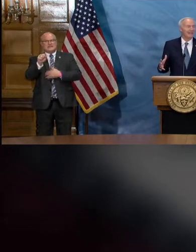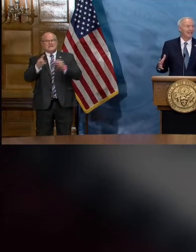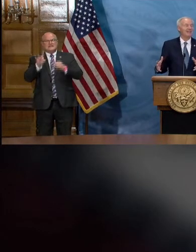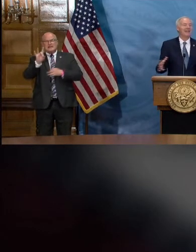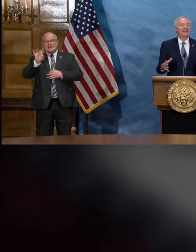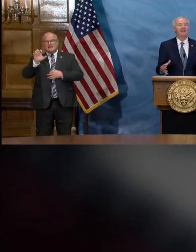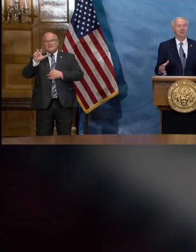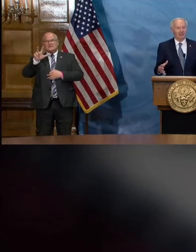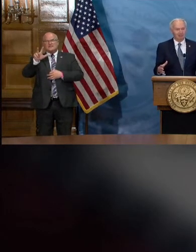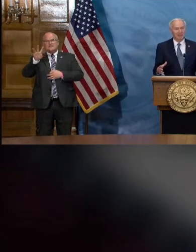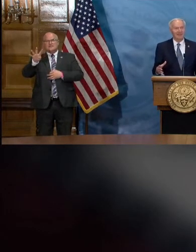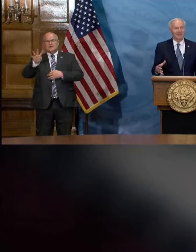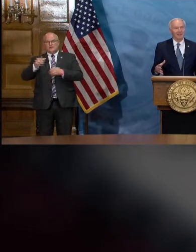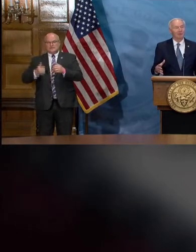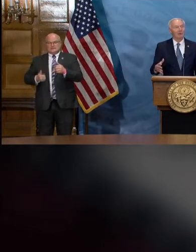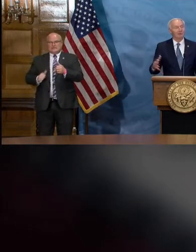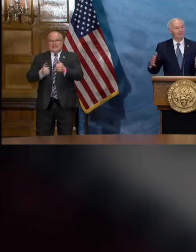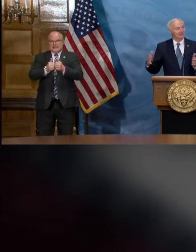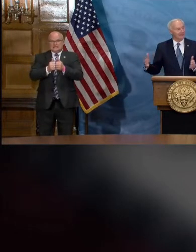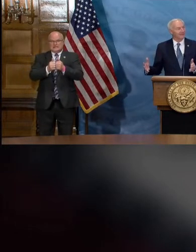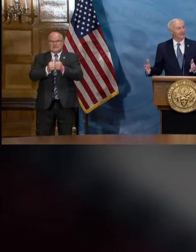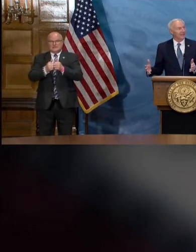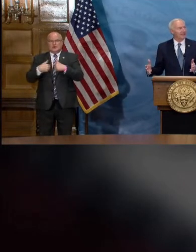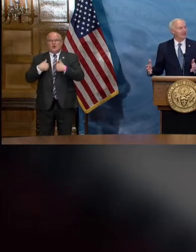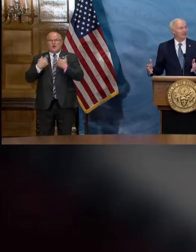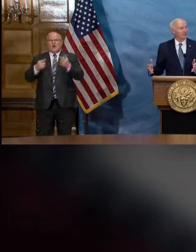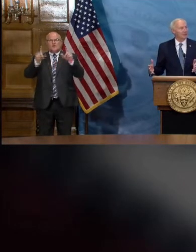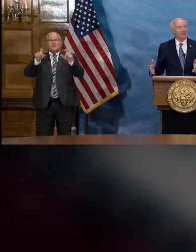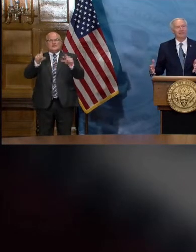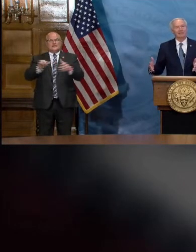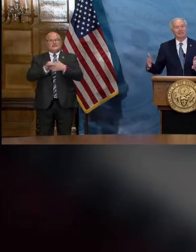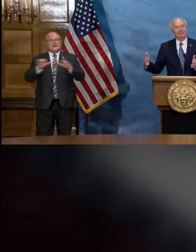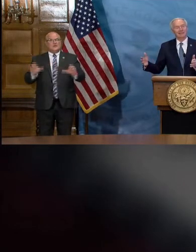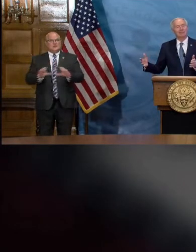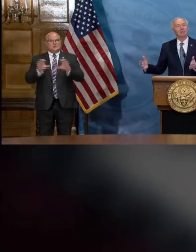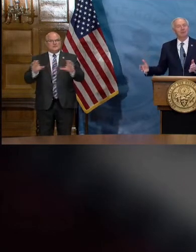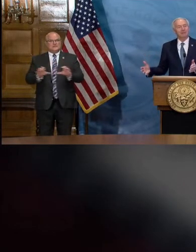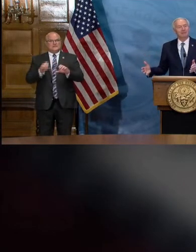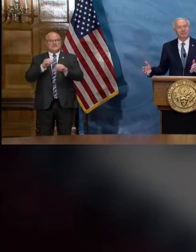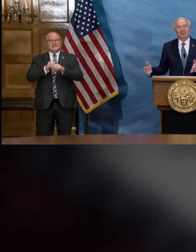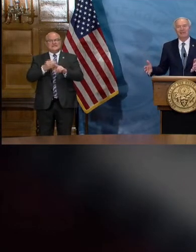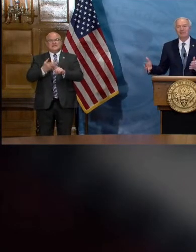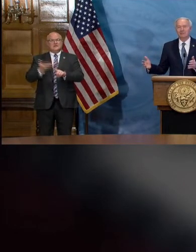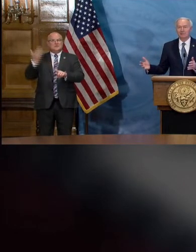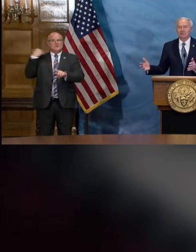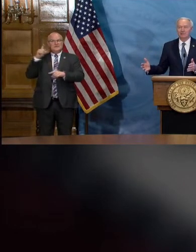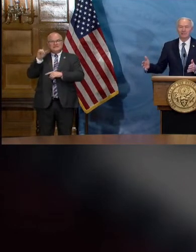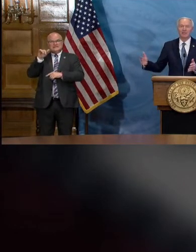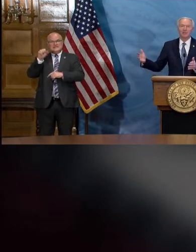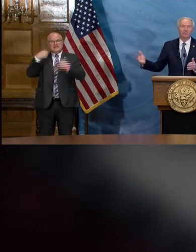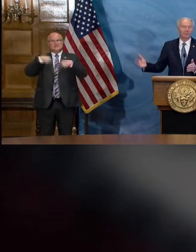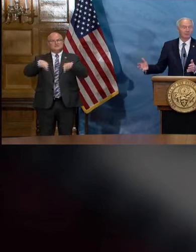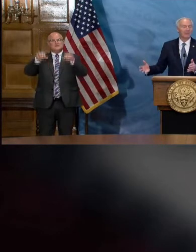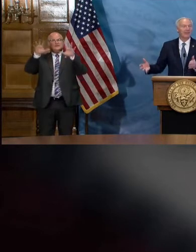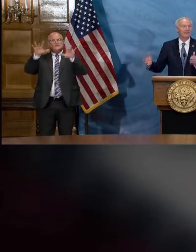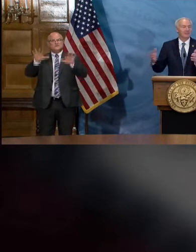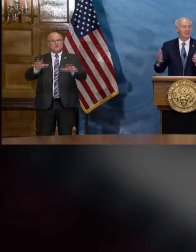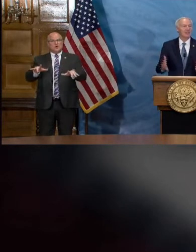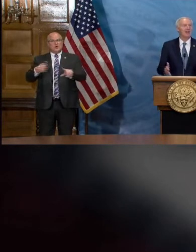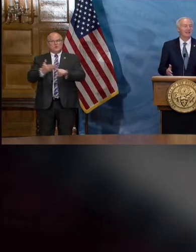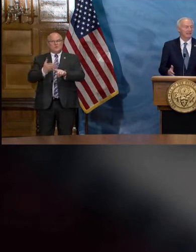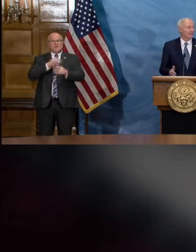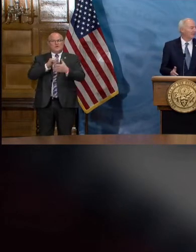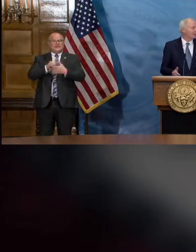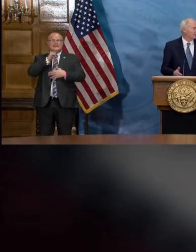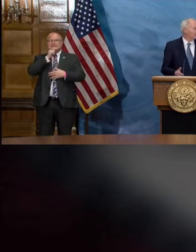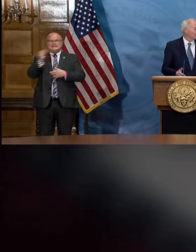834 is a catch-up over tests that were done in previous days during the snow or before that, and they just